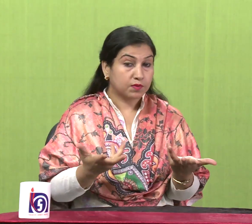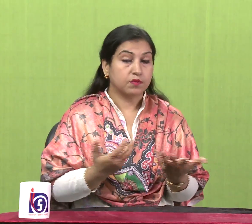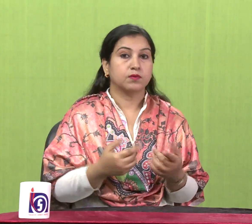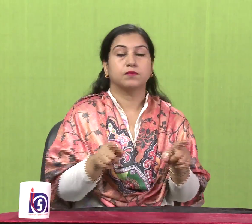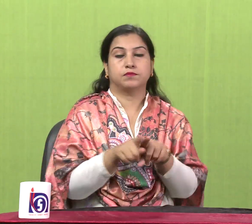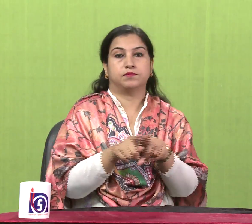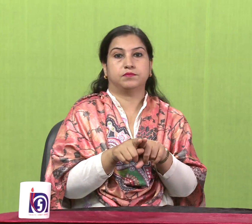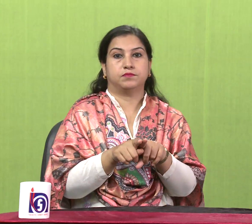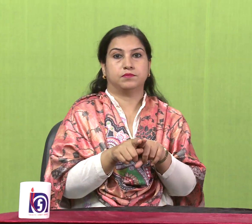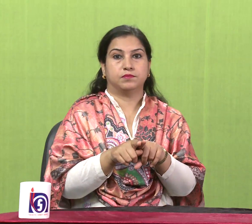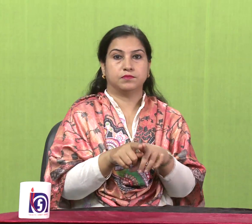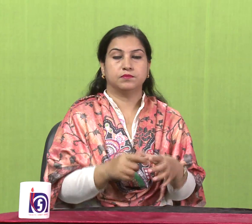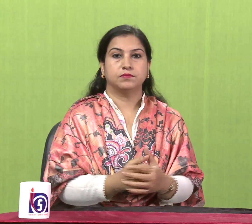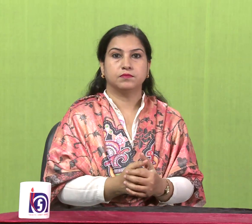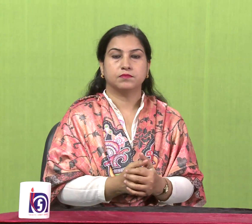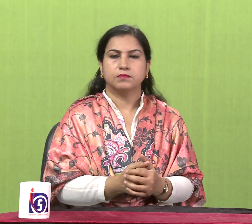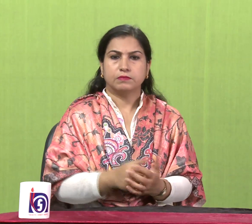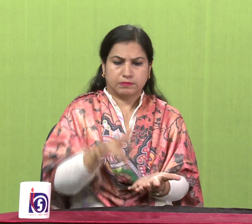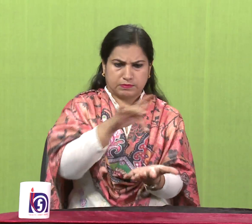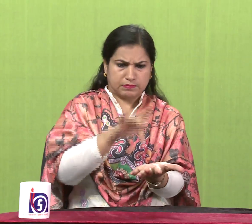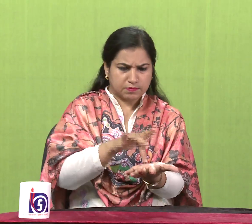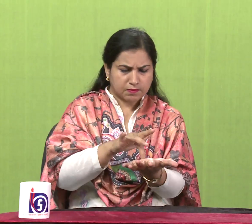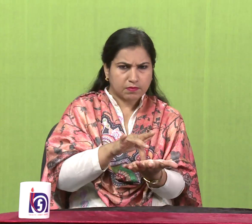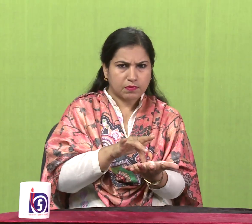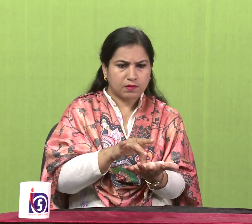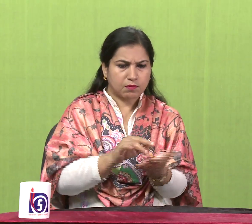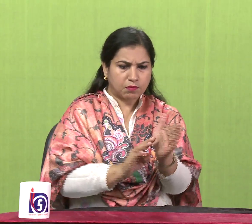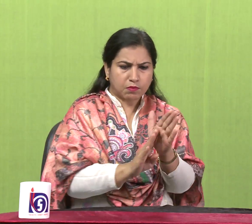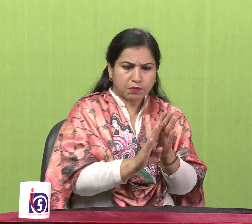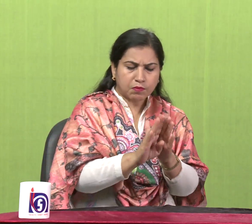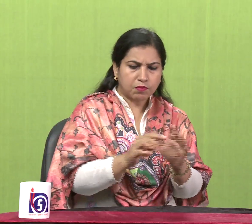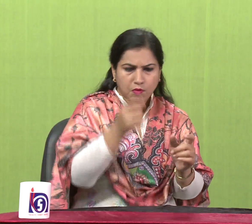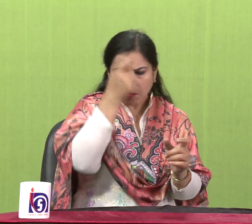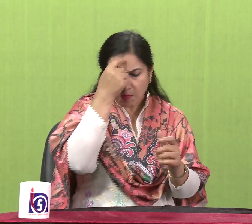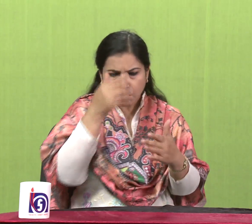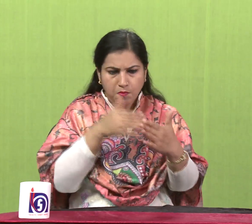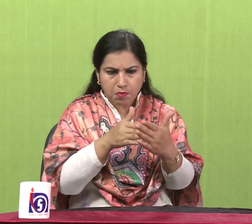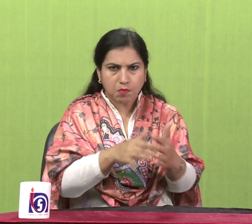about regional imbalances and their causes.